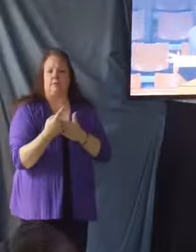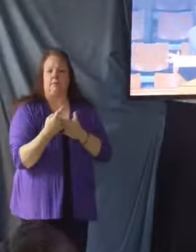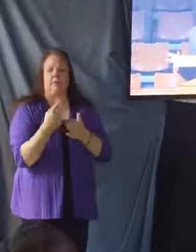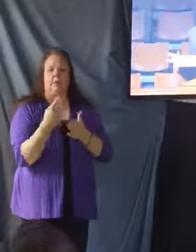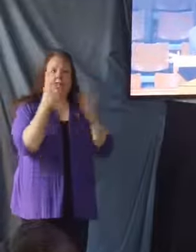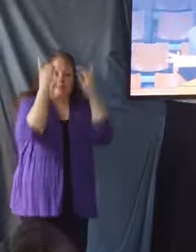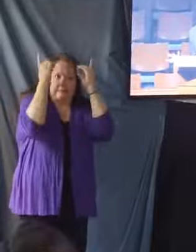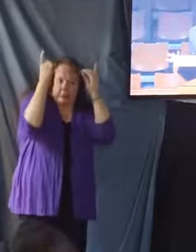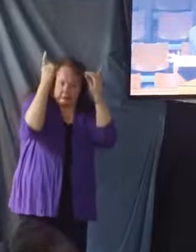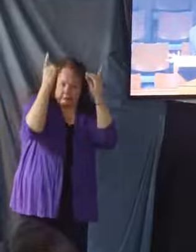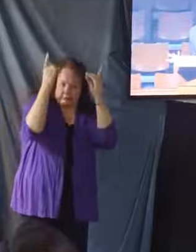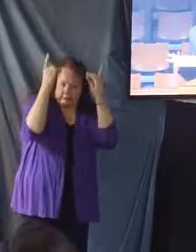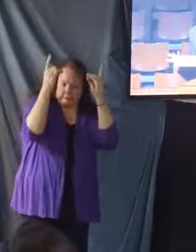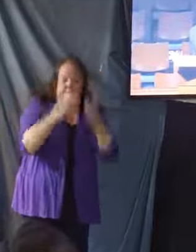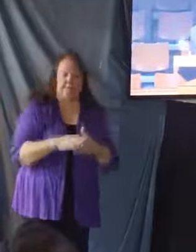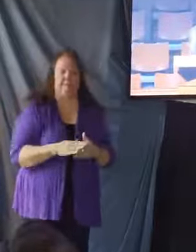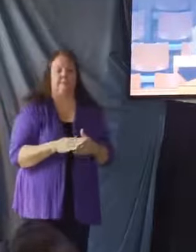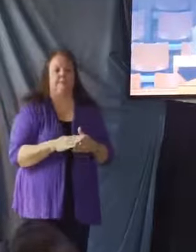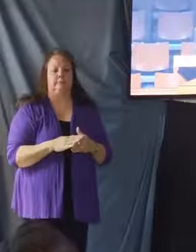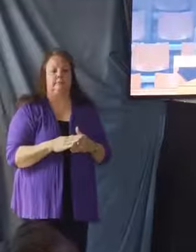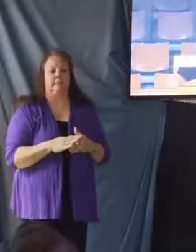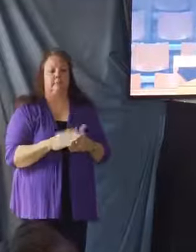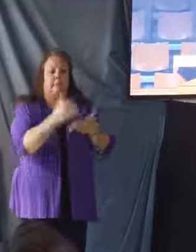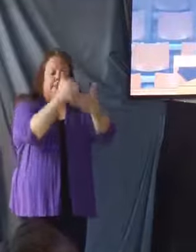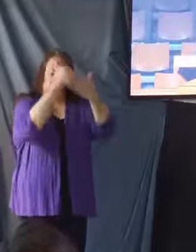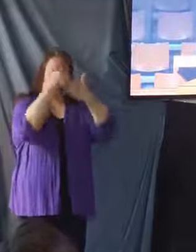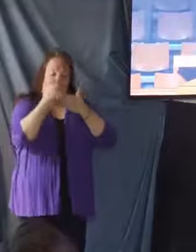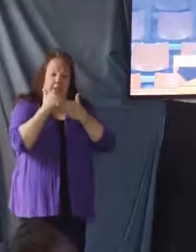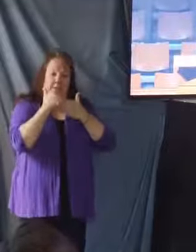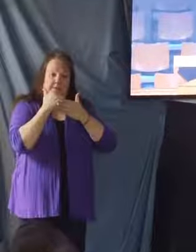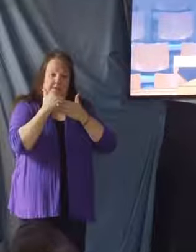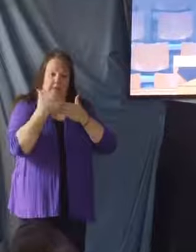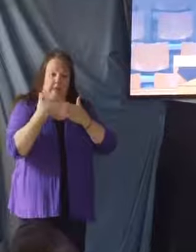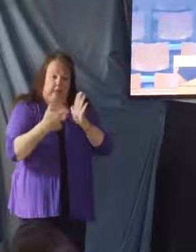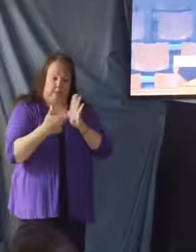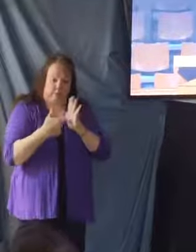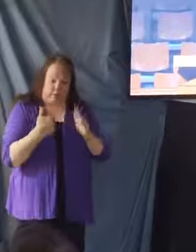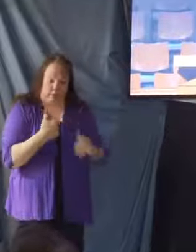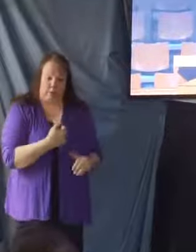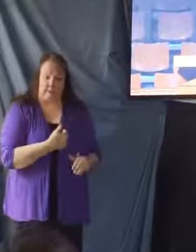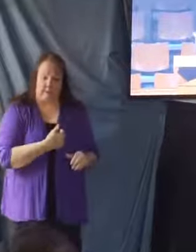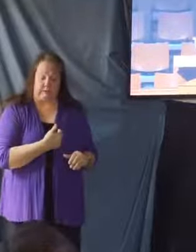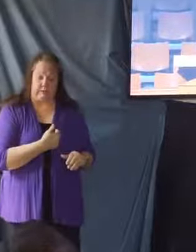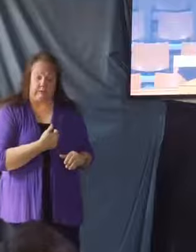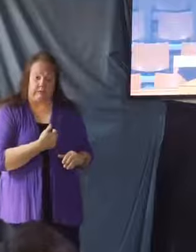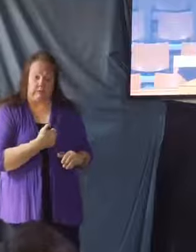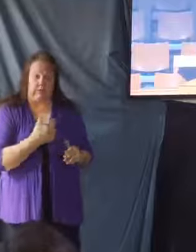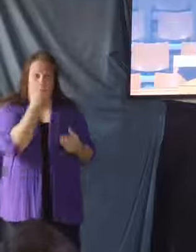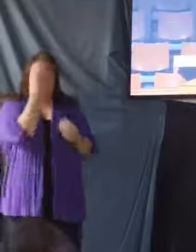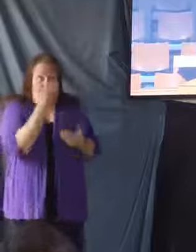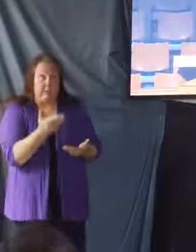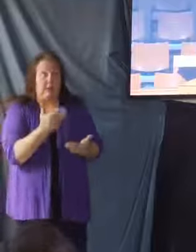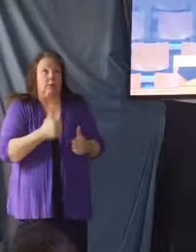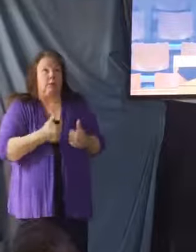the doctrine that enables and requires godly